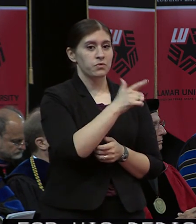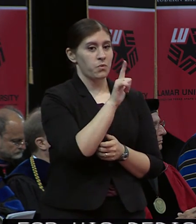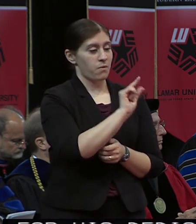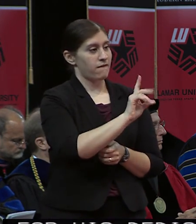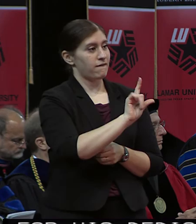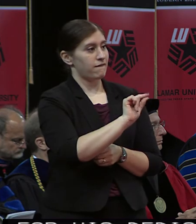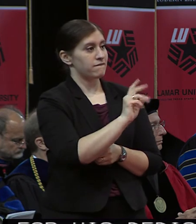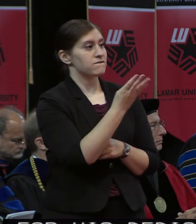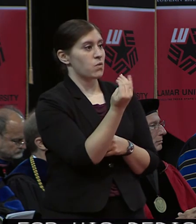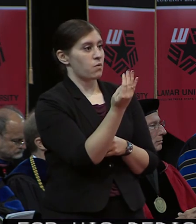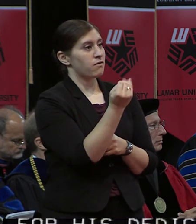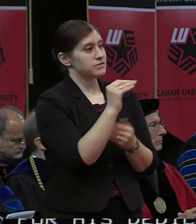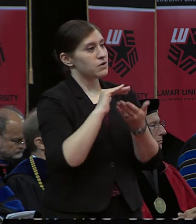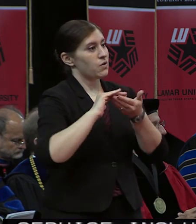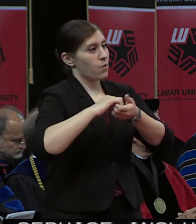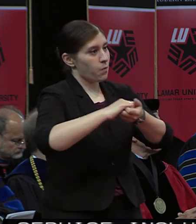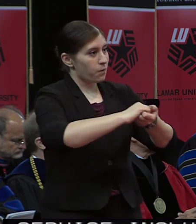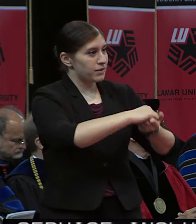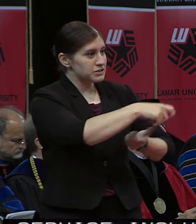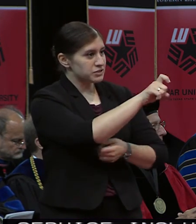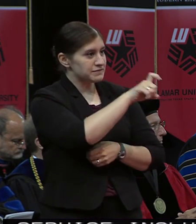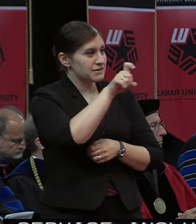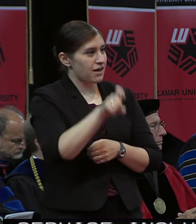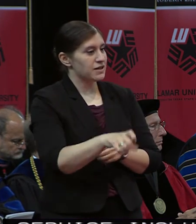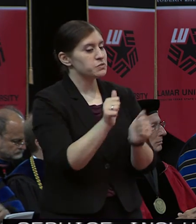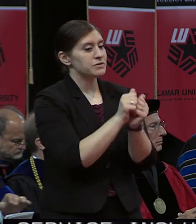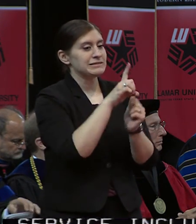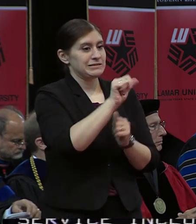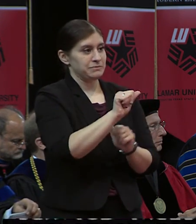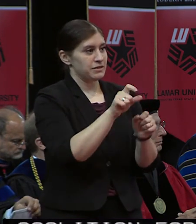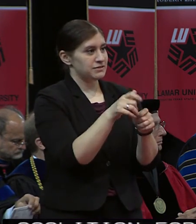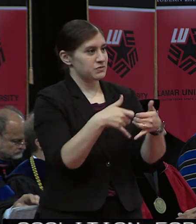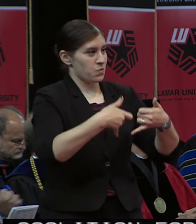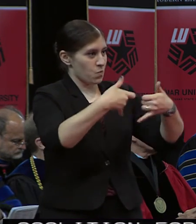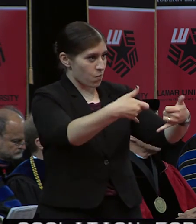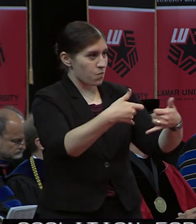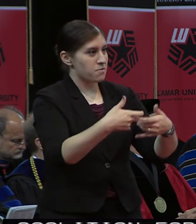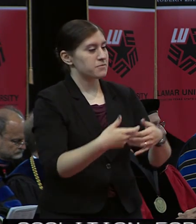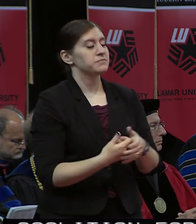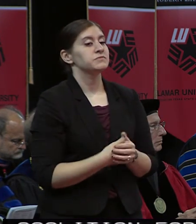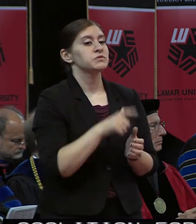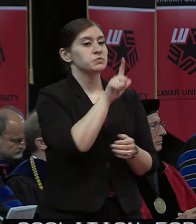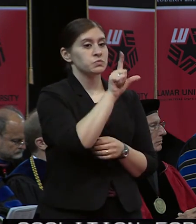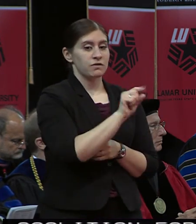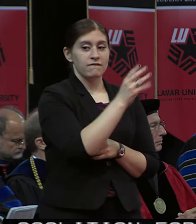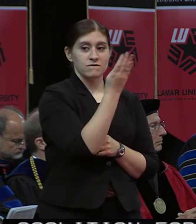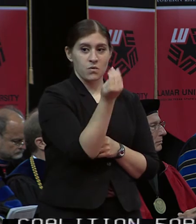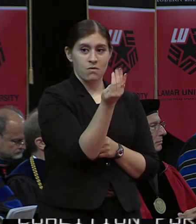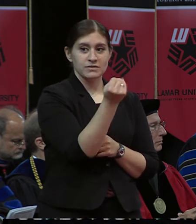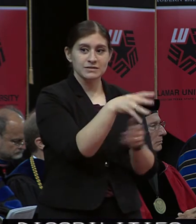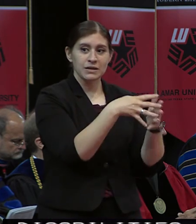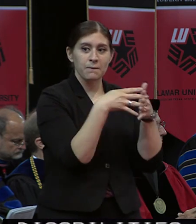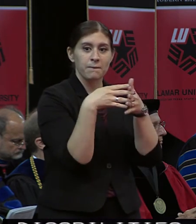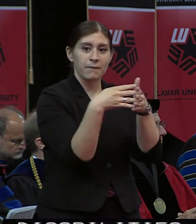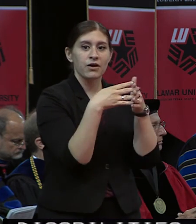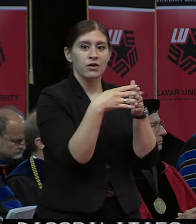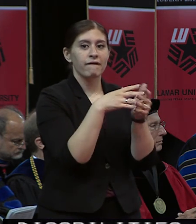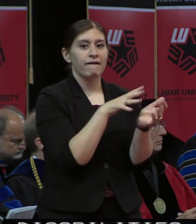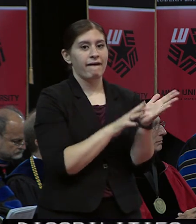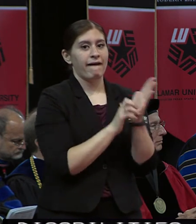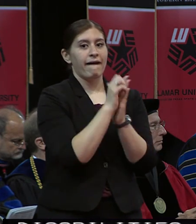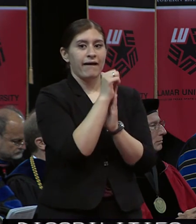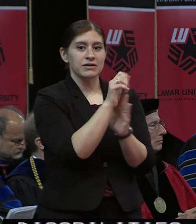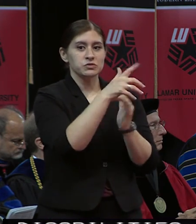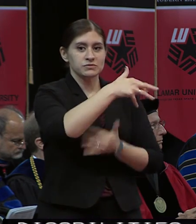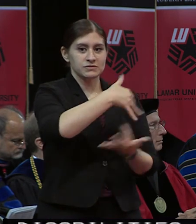2014 Coalition of Texans with Disabilities Award, the 2014 American Cancer